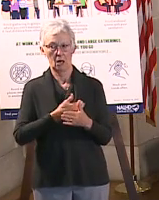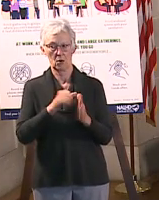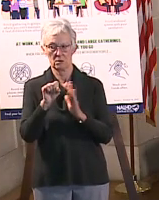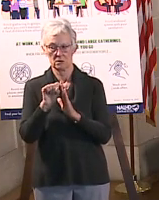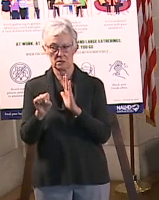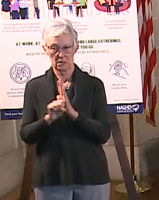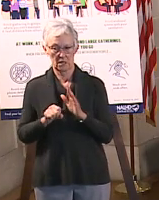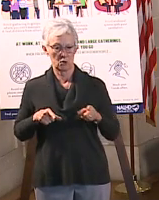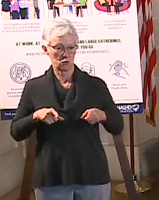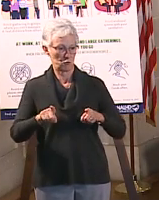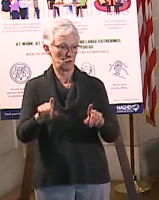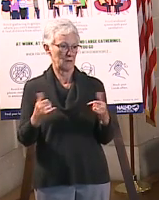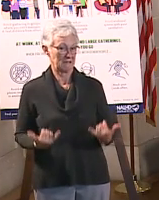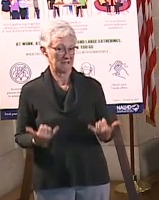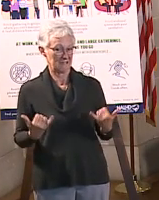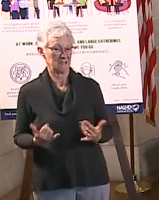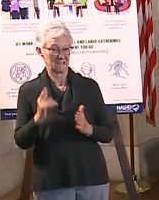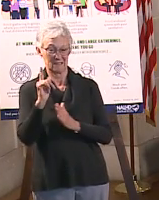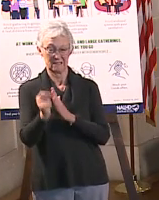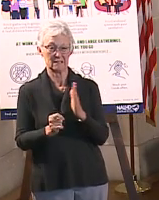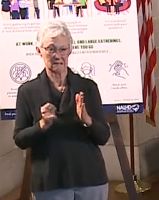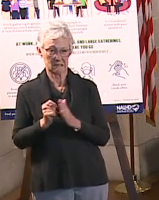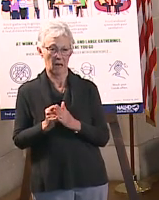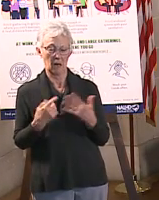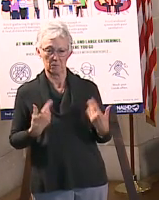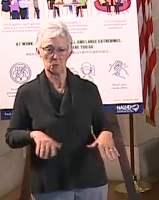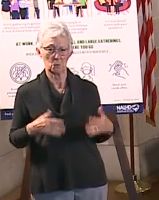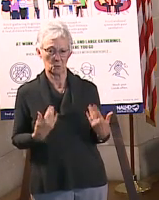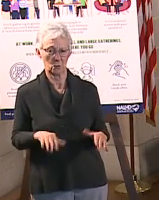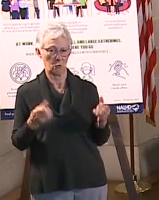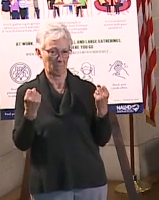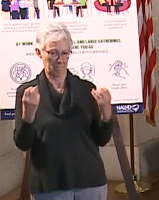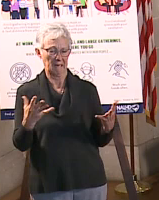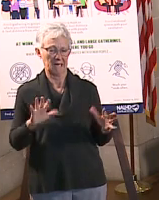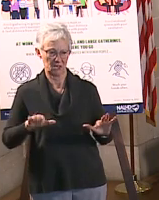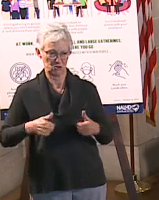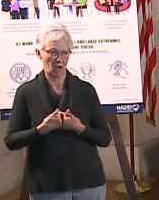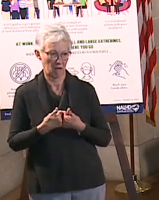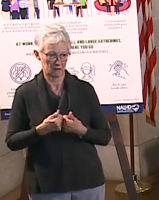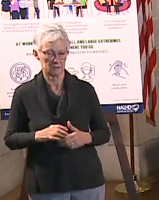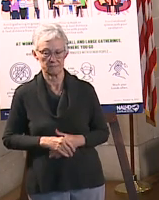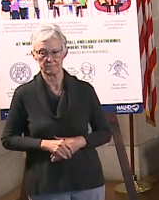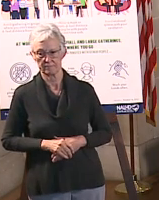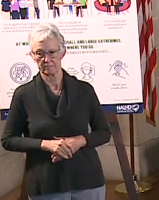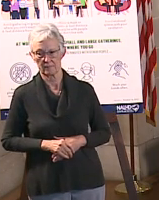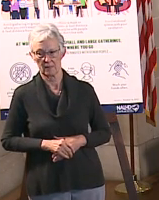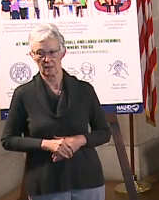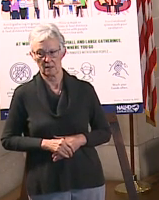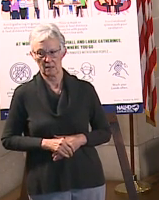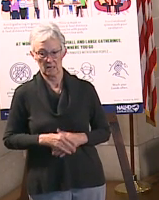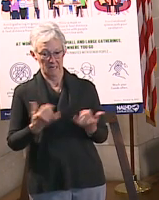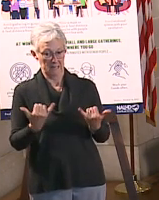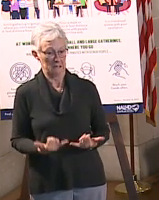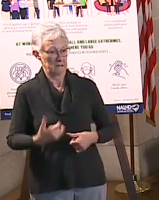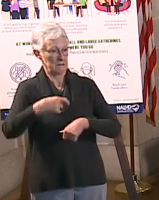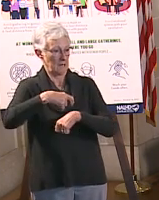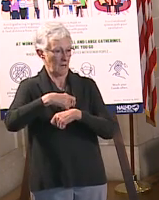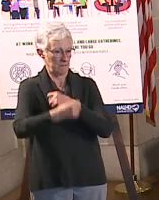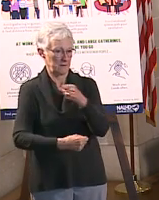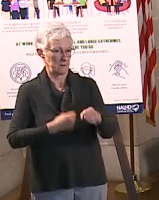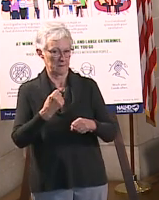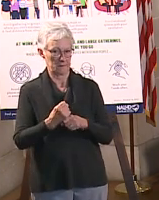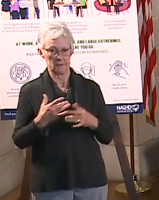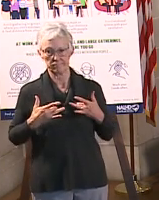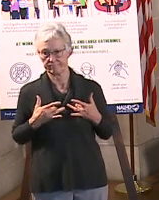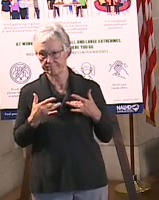times. This season is traditionally very challenging in terms of maintaining our nation